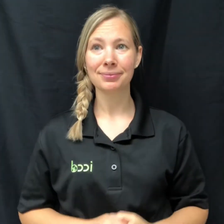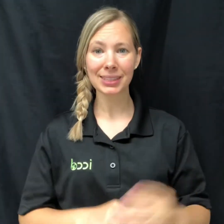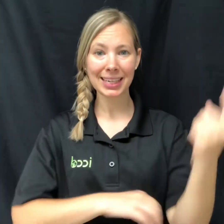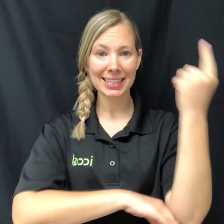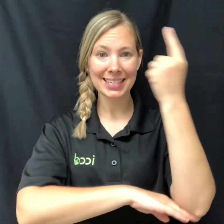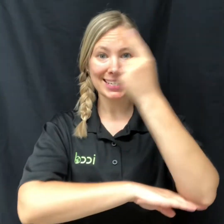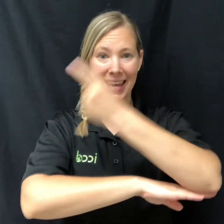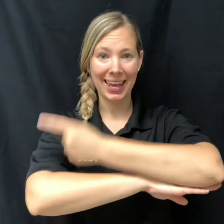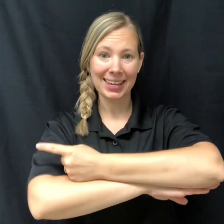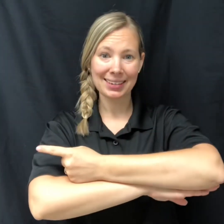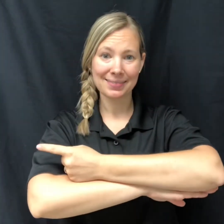Day,